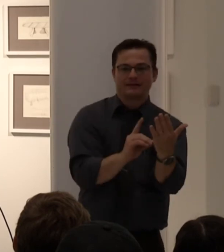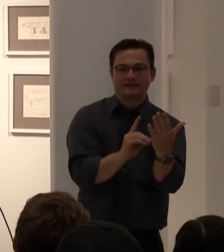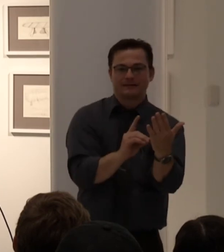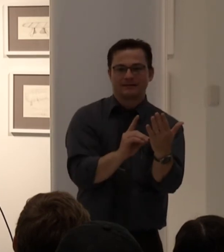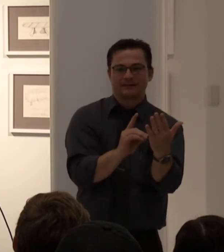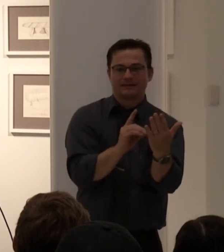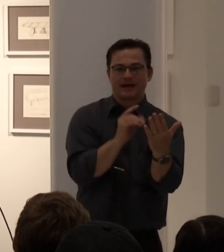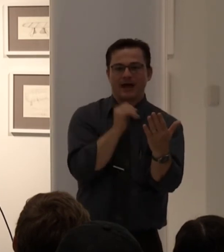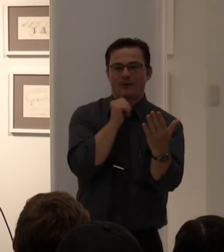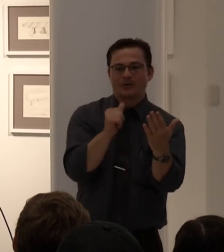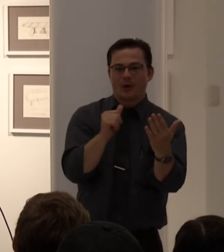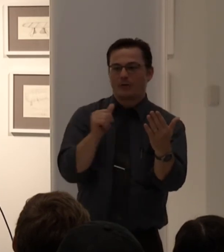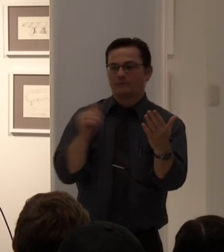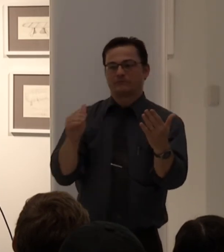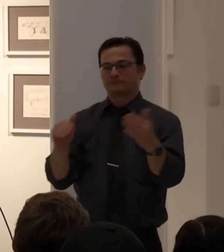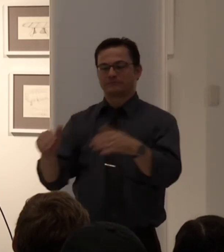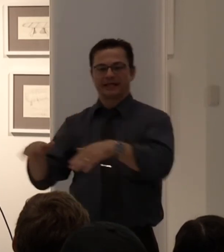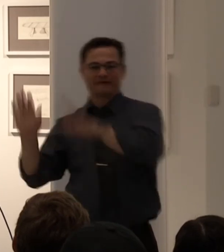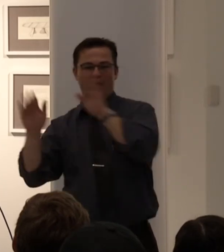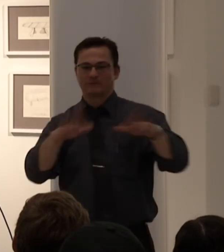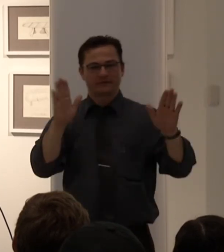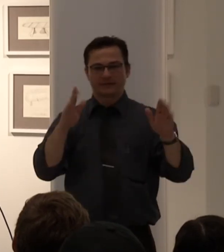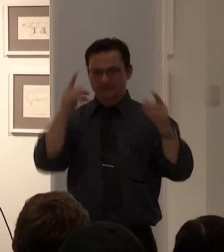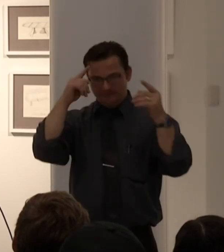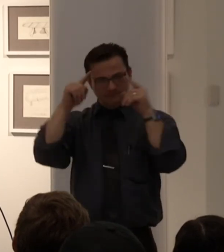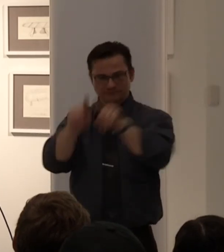don't compromise on either.